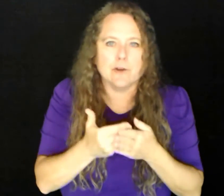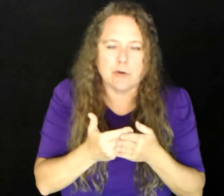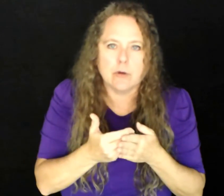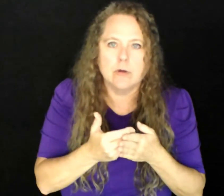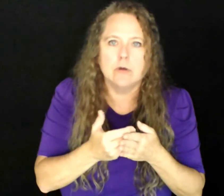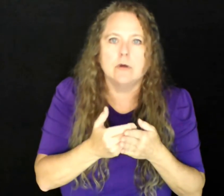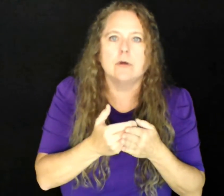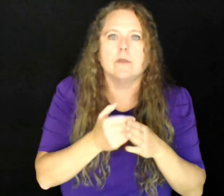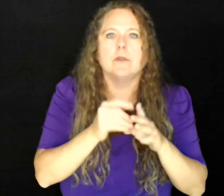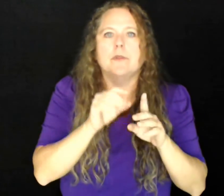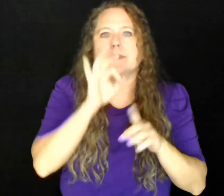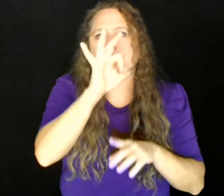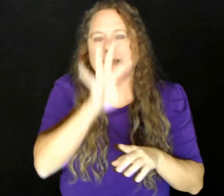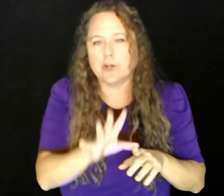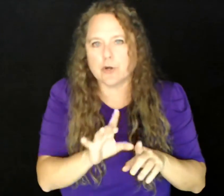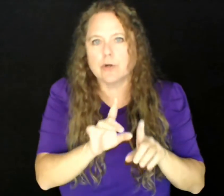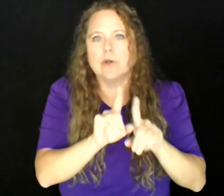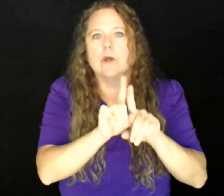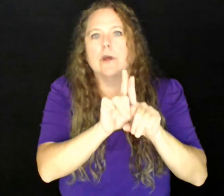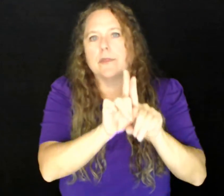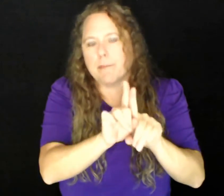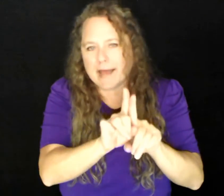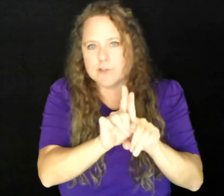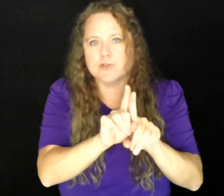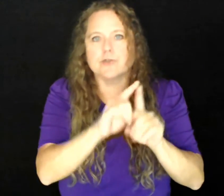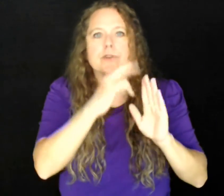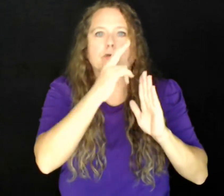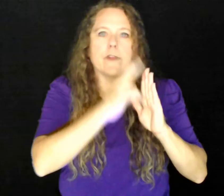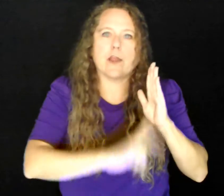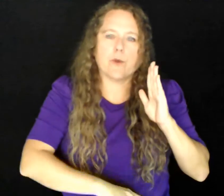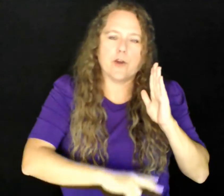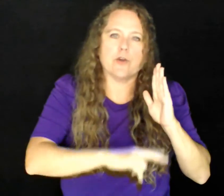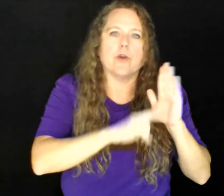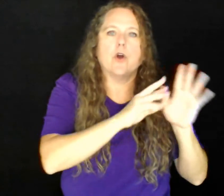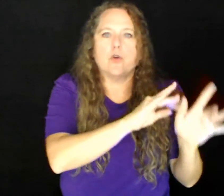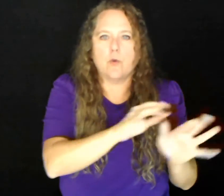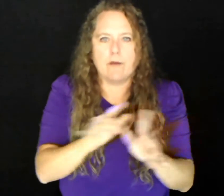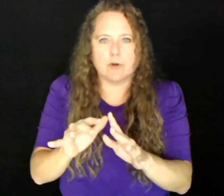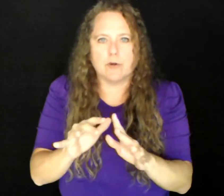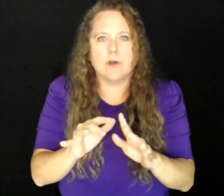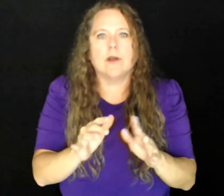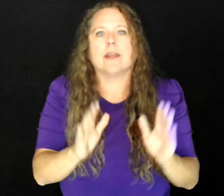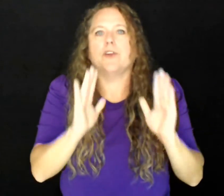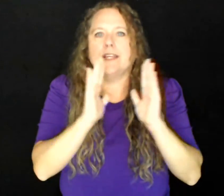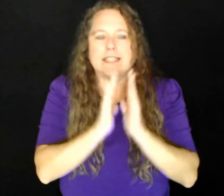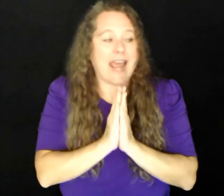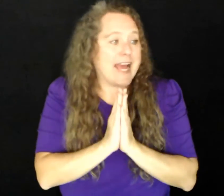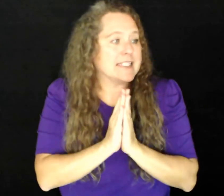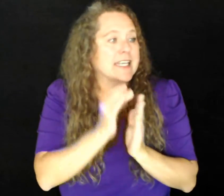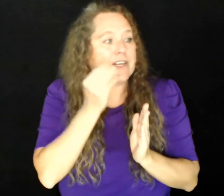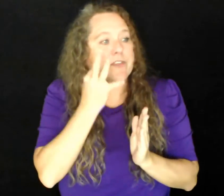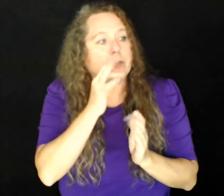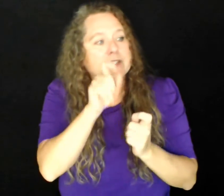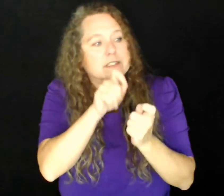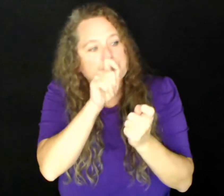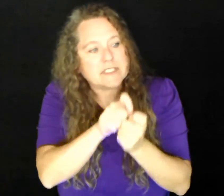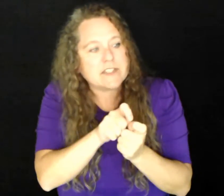near the speaker, the pastor, the lay reader, whoever. You need to ask if there is a